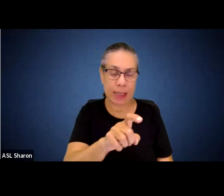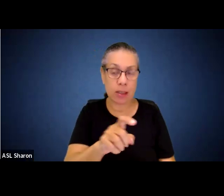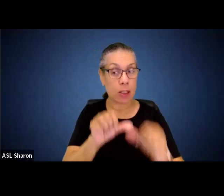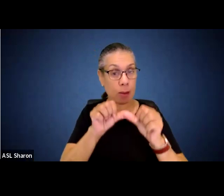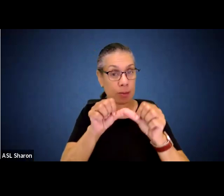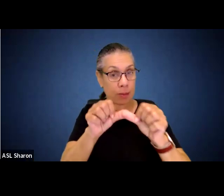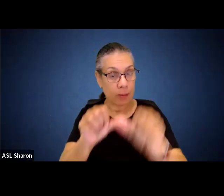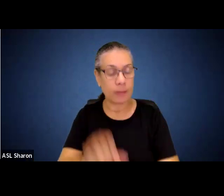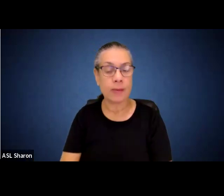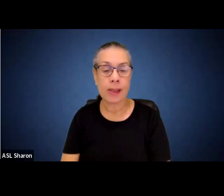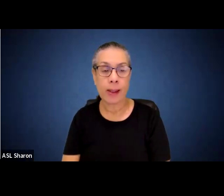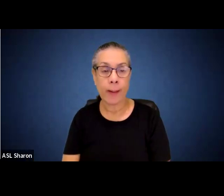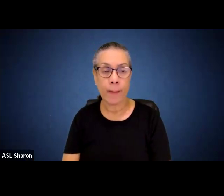improvement.